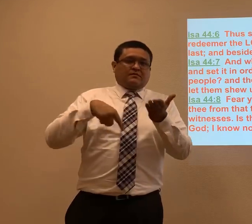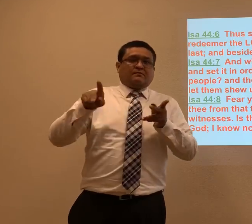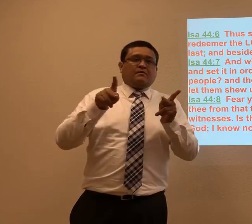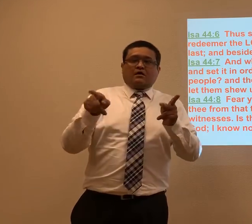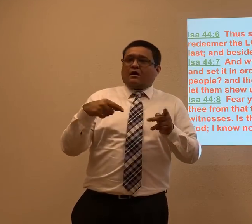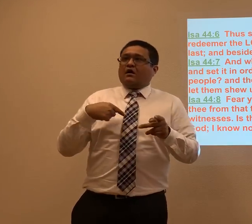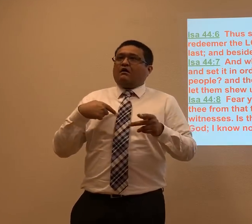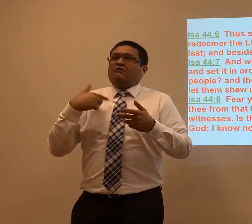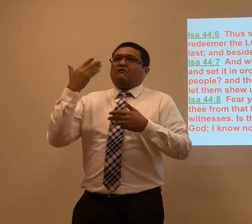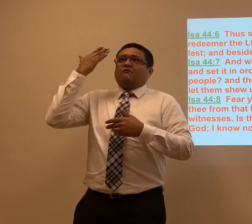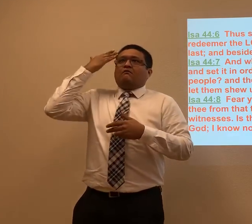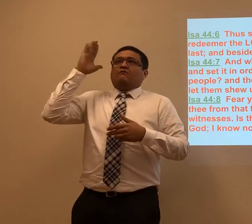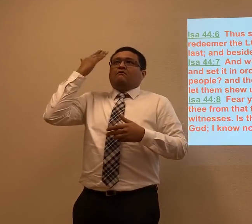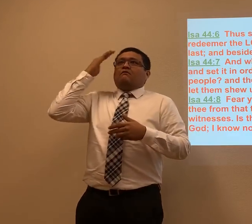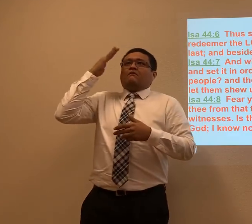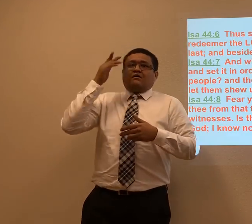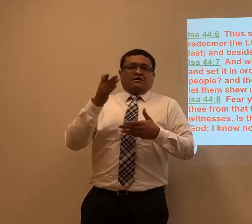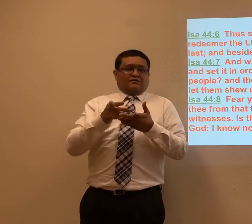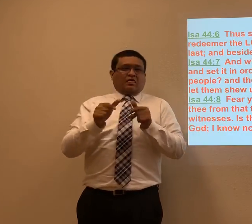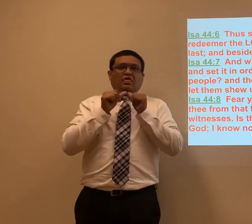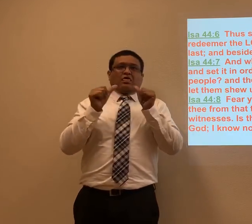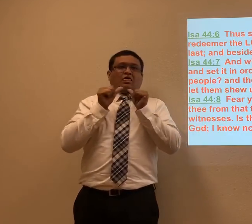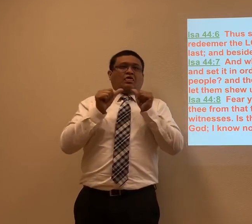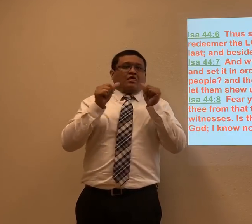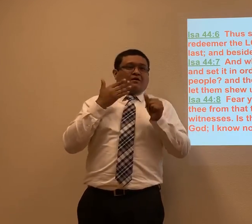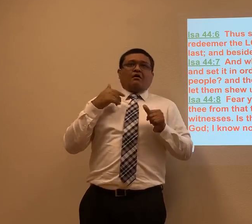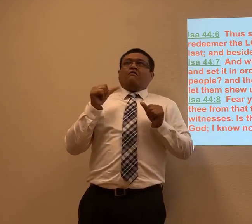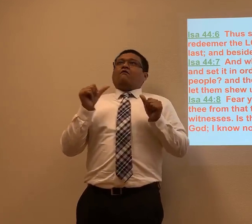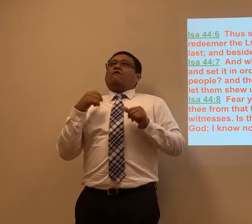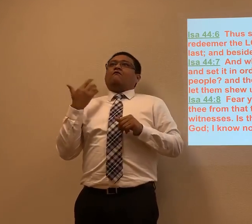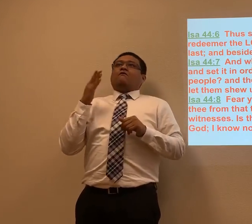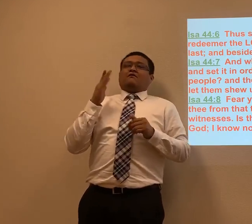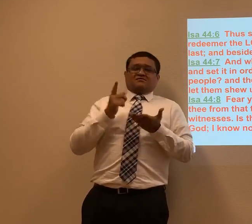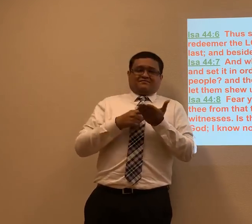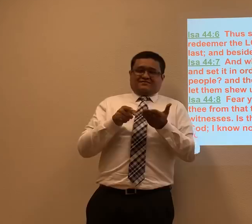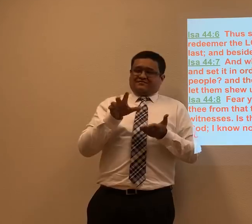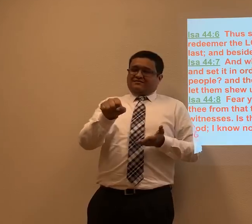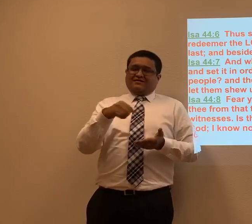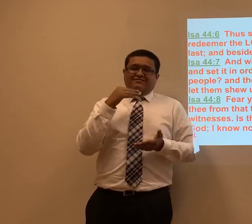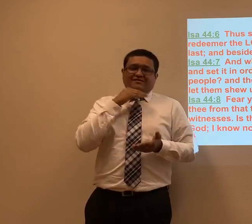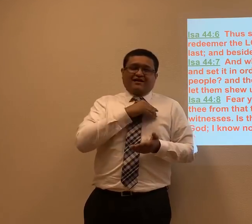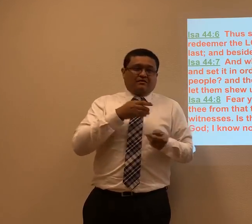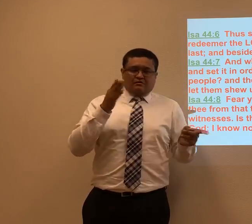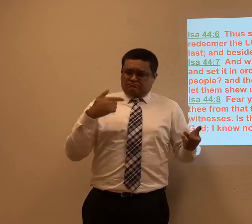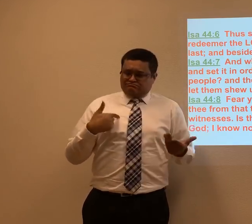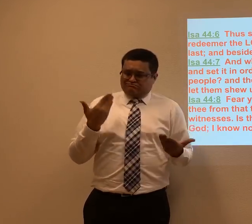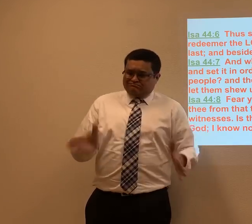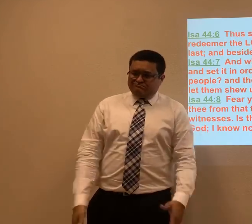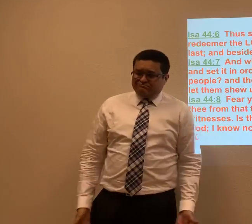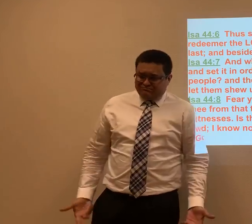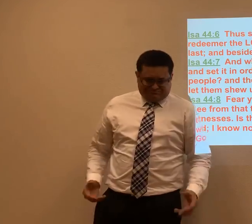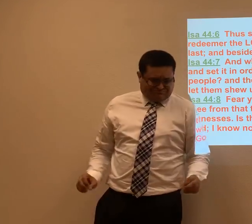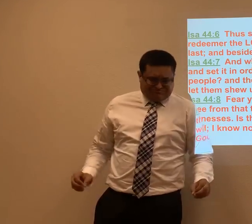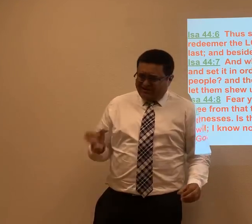truth. Some people, they don't know, they deny it, and they get confused, and they lie about it.